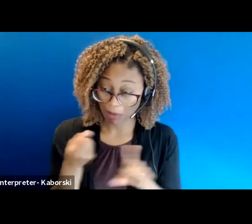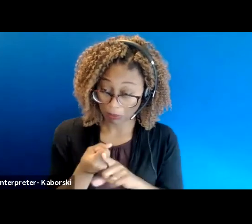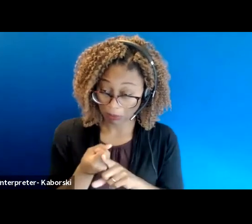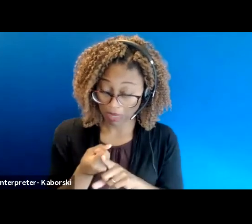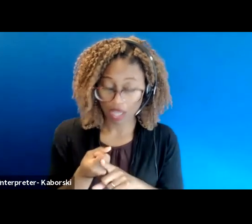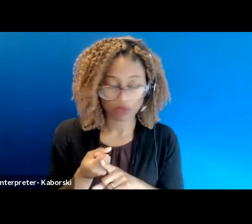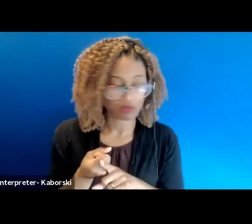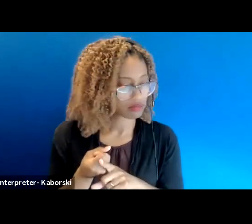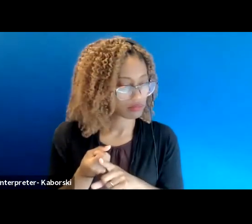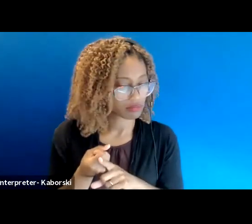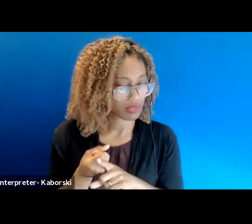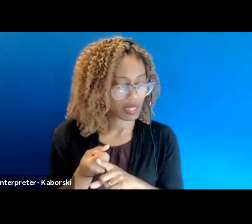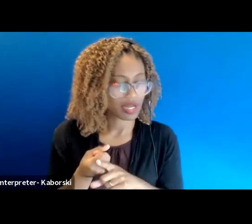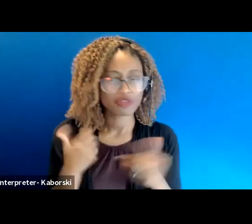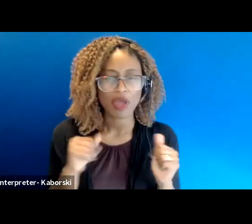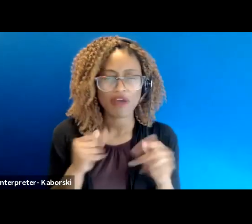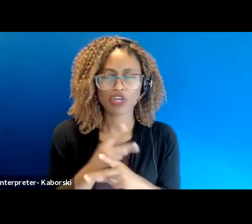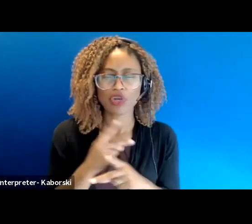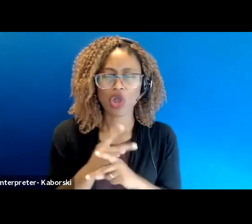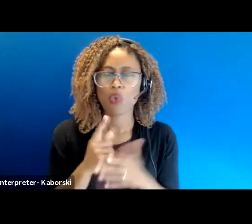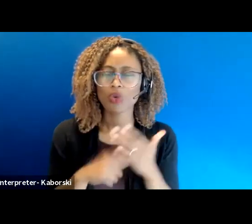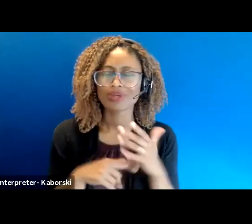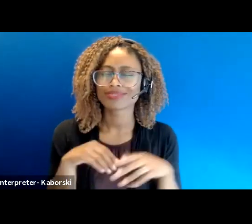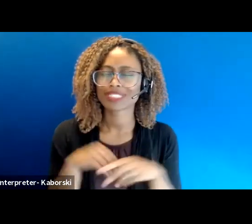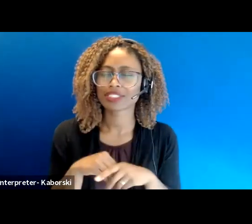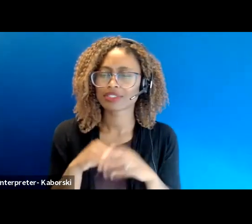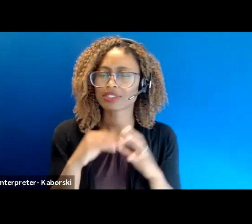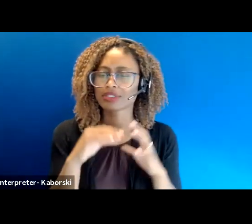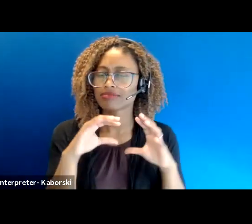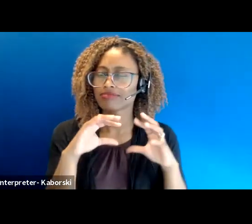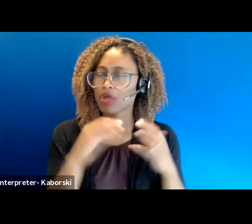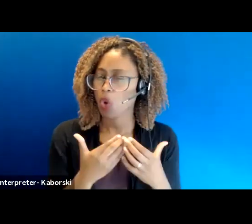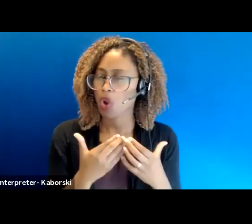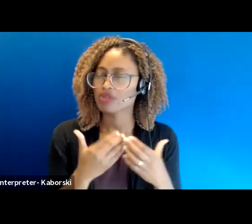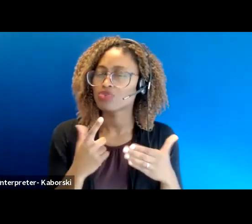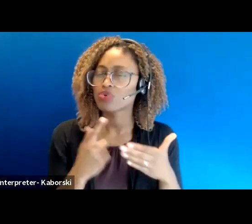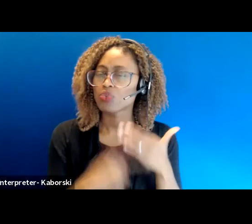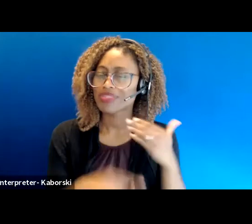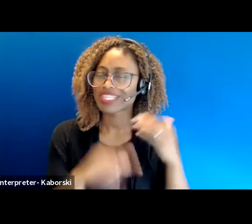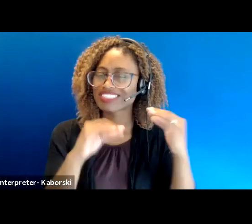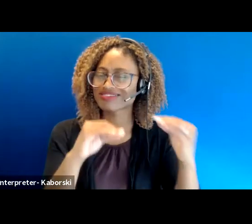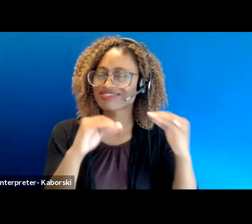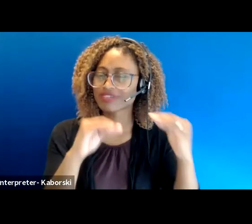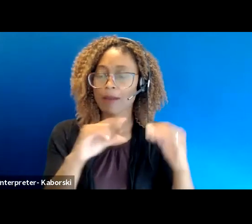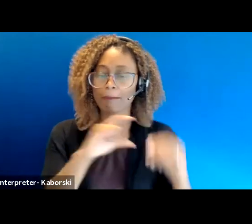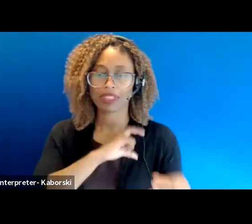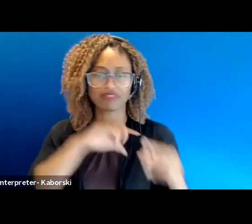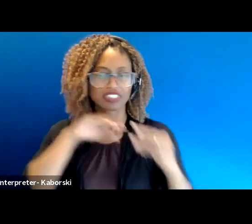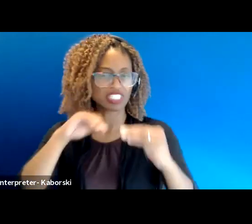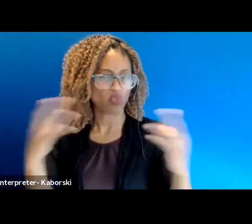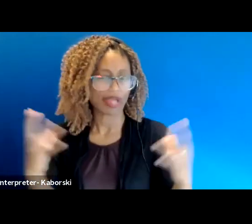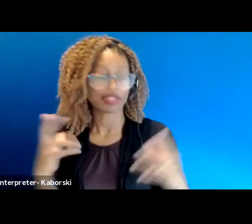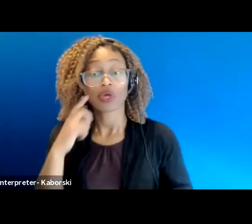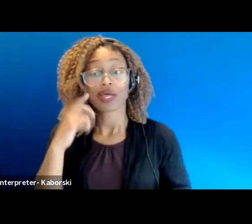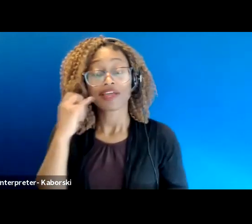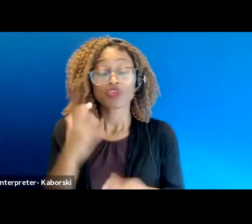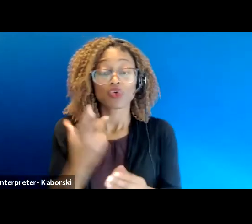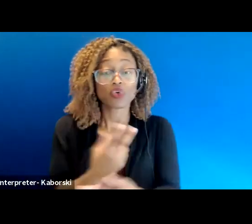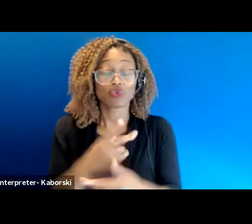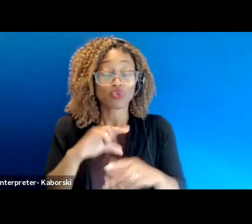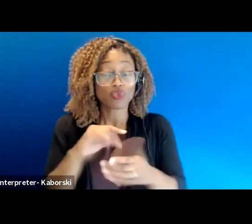find out what was actually in the course. What were they teaching the police officers so that the person who had graduated would come